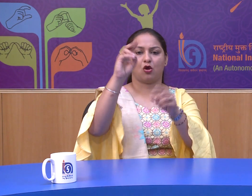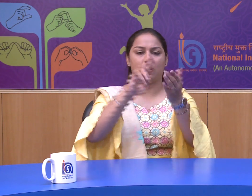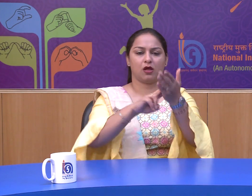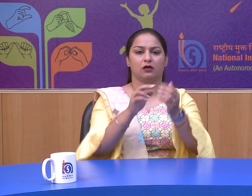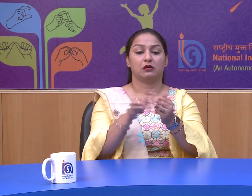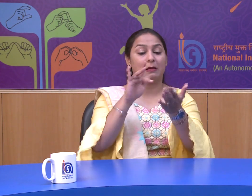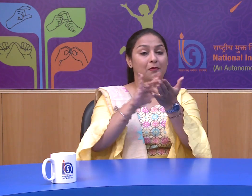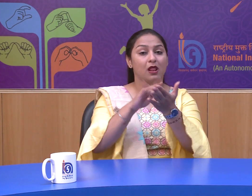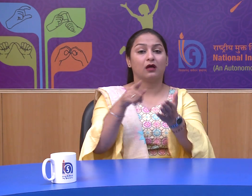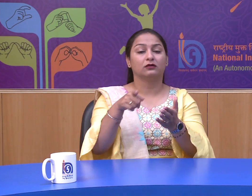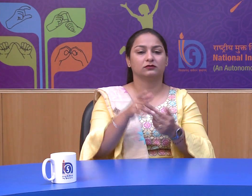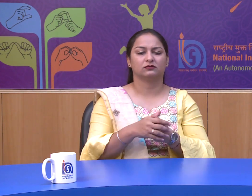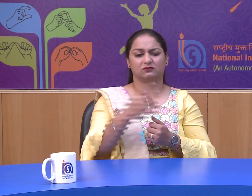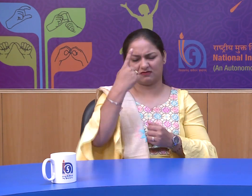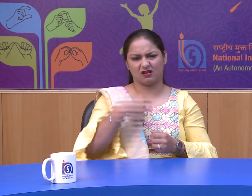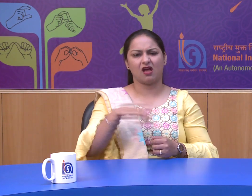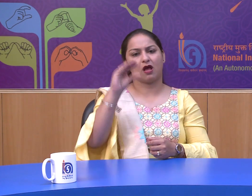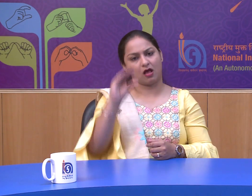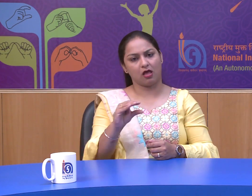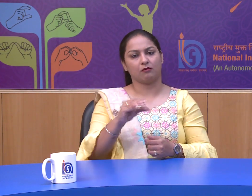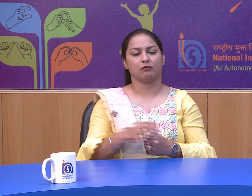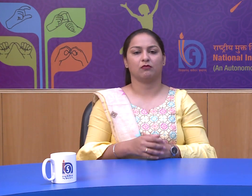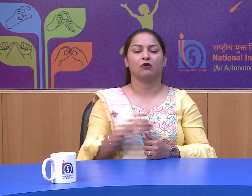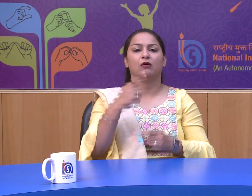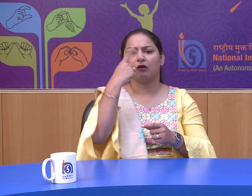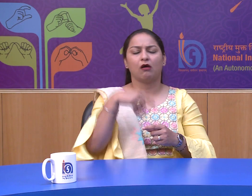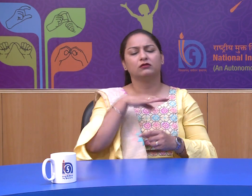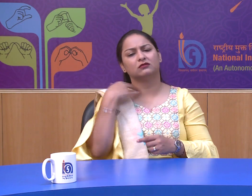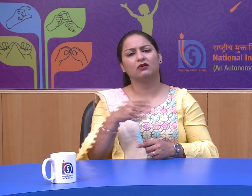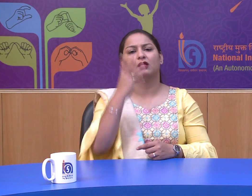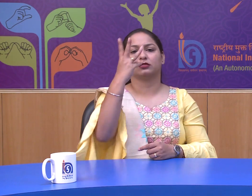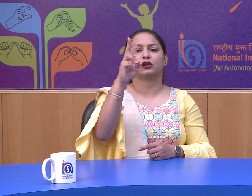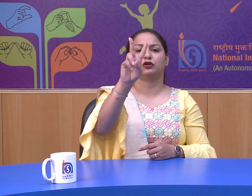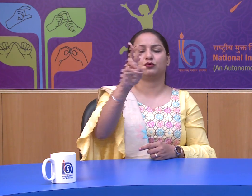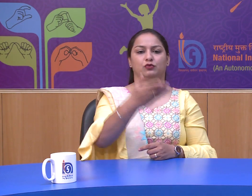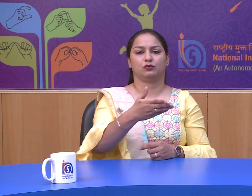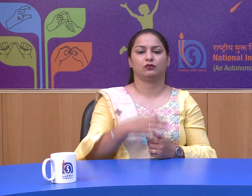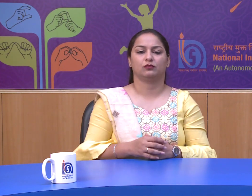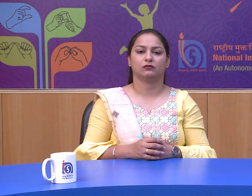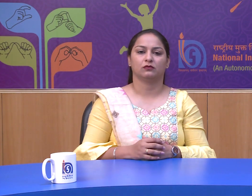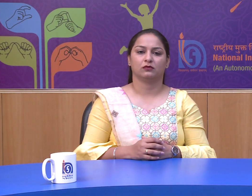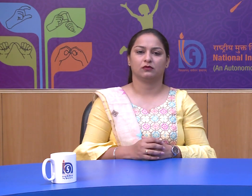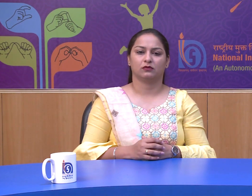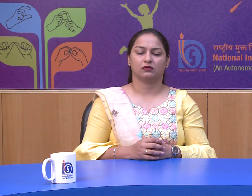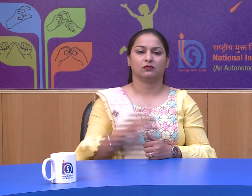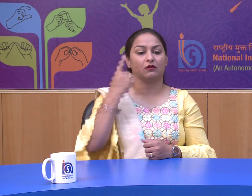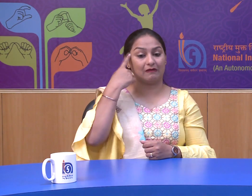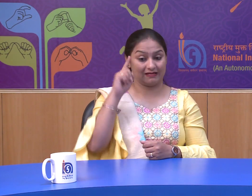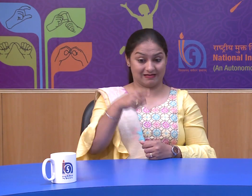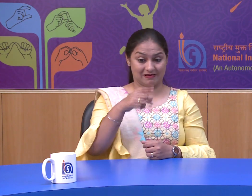at young age of 32 on his way back to